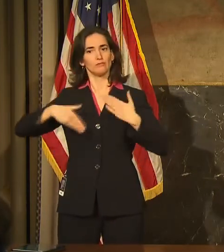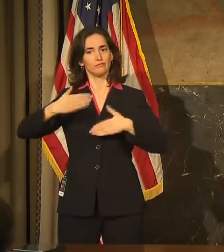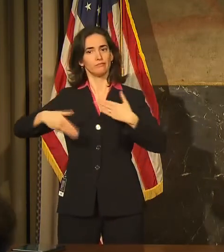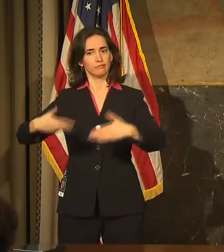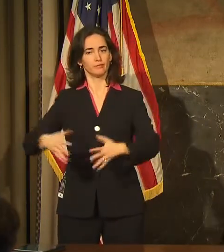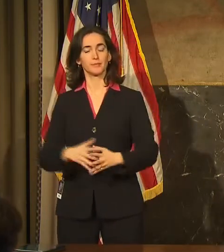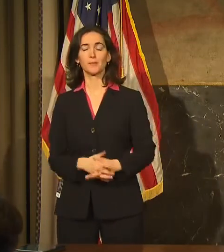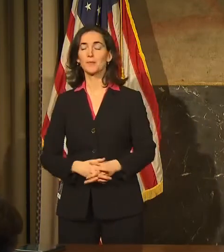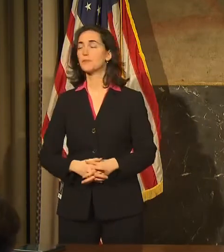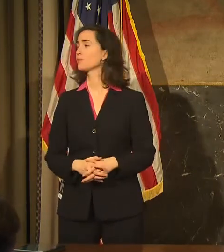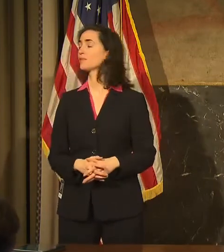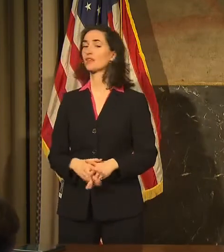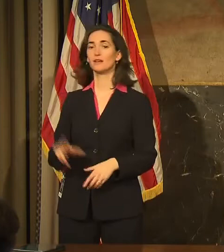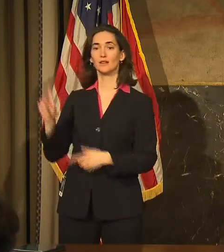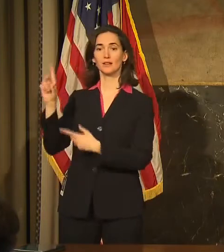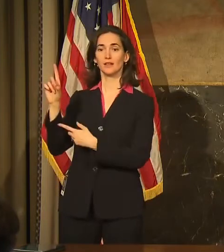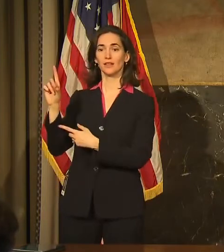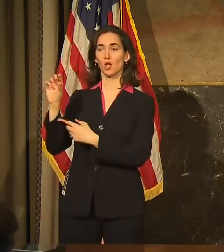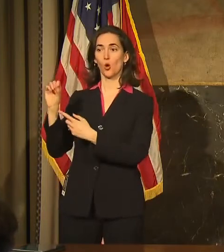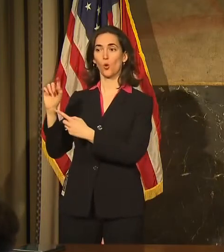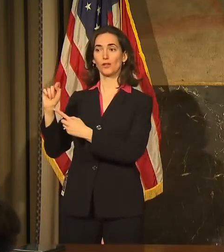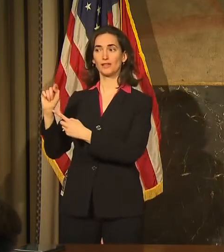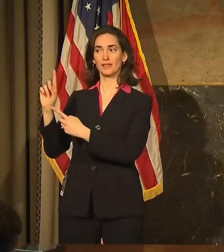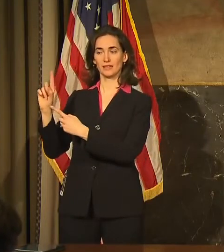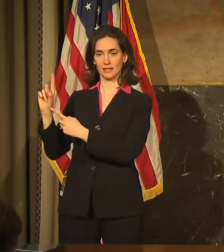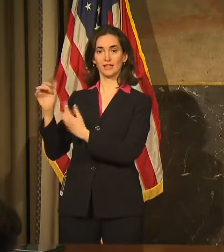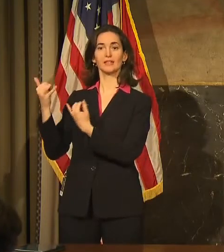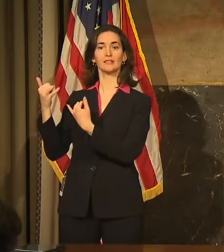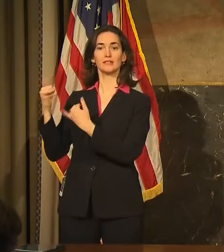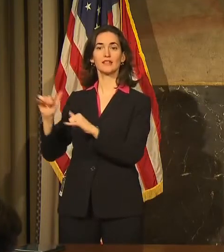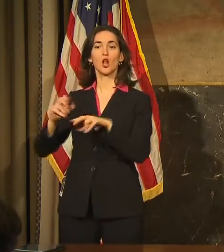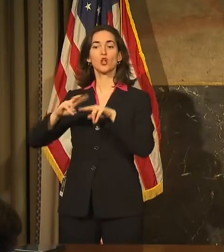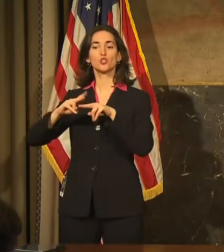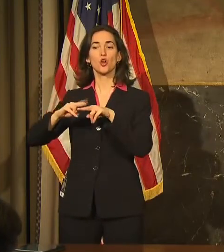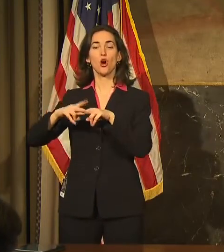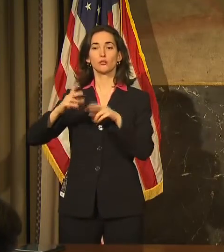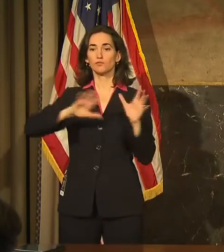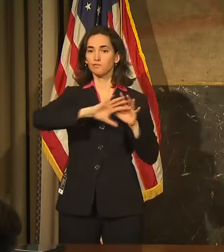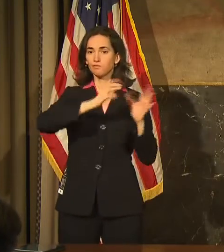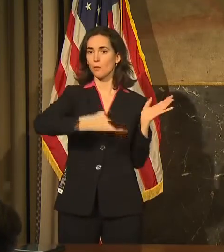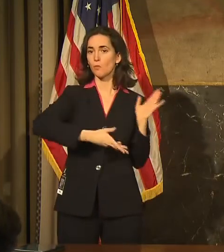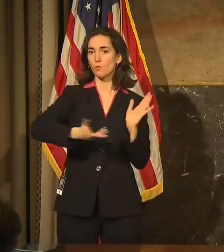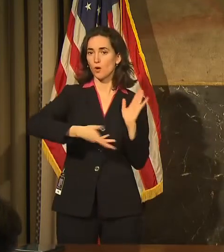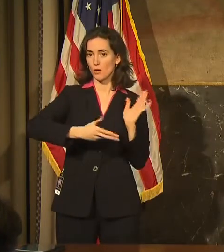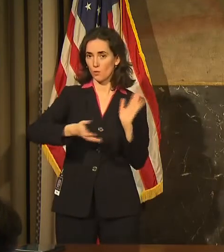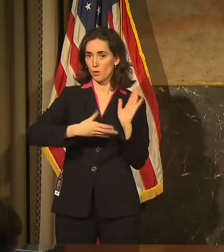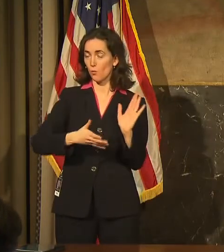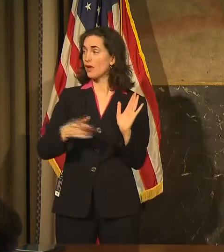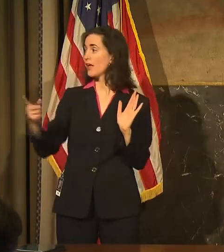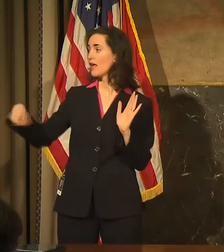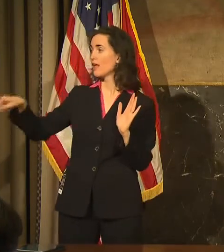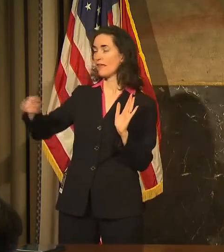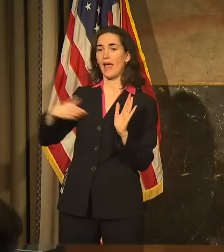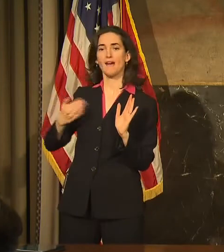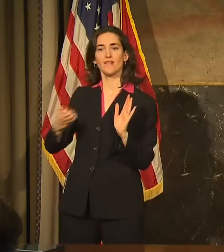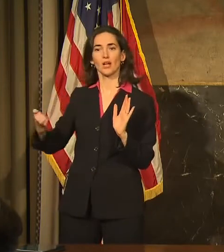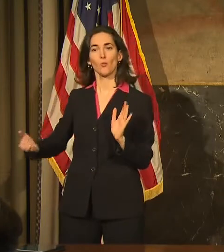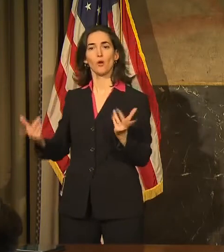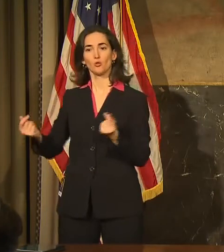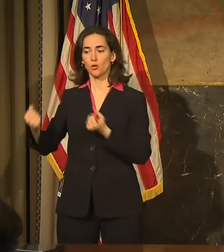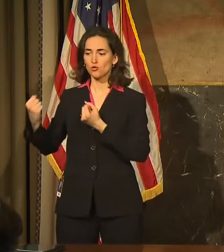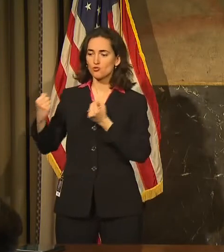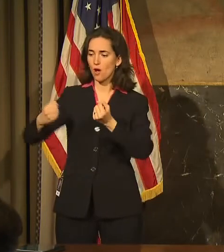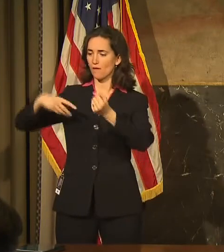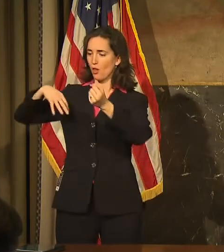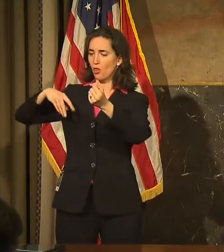DOTD continues to receive salt deliveries and is using the equipment that they have to spread salt and